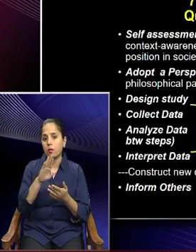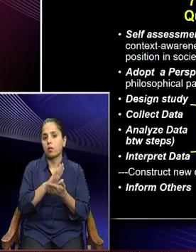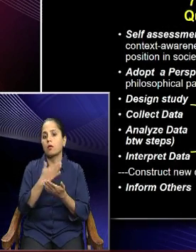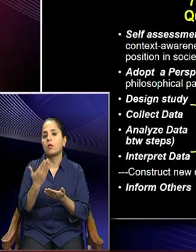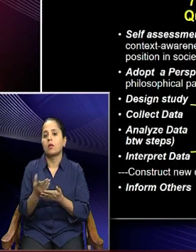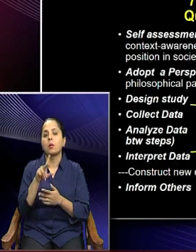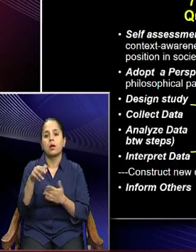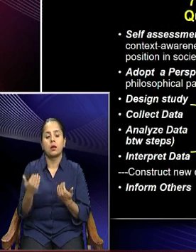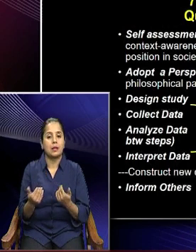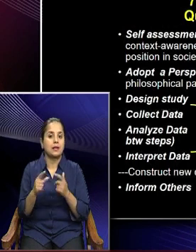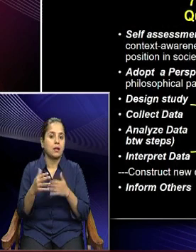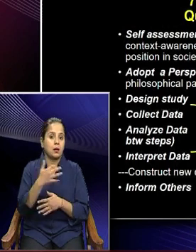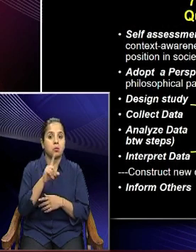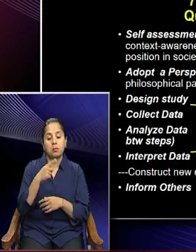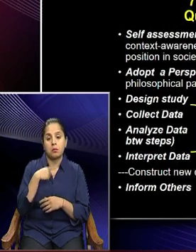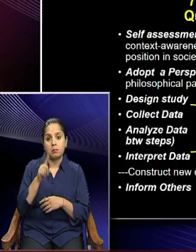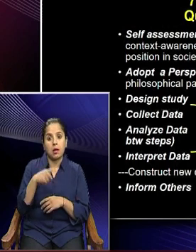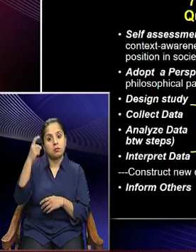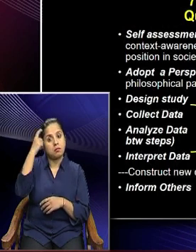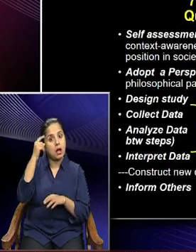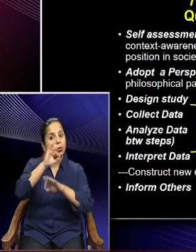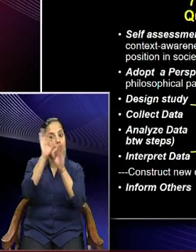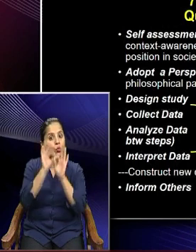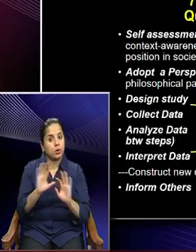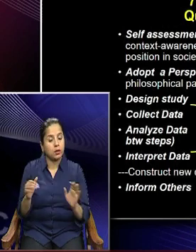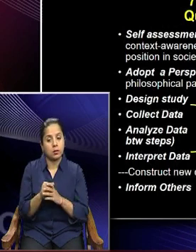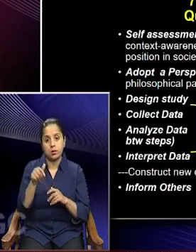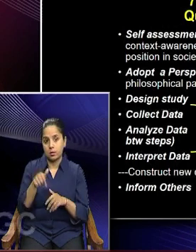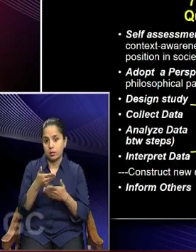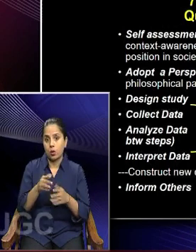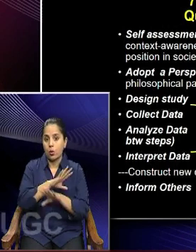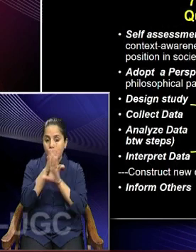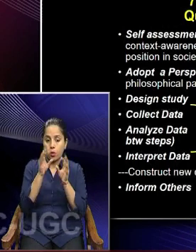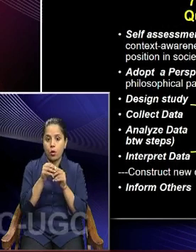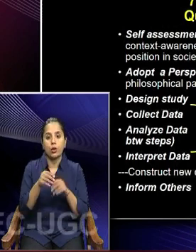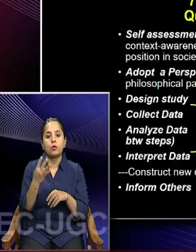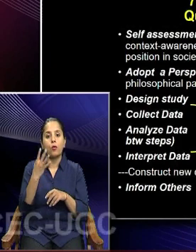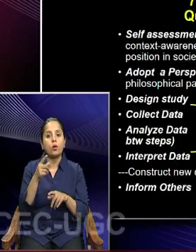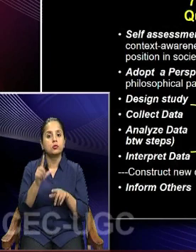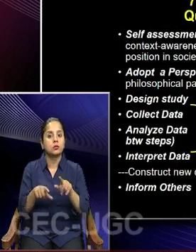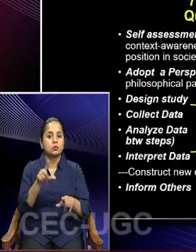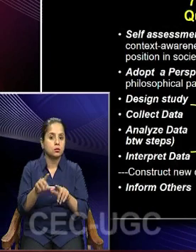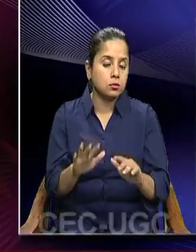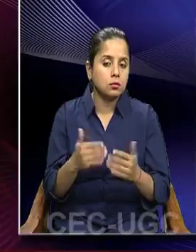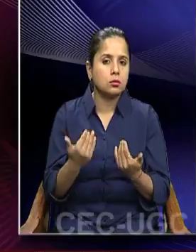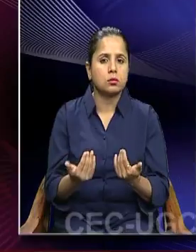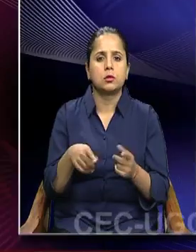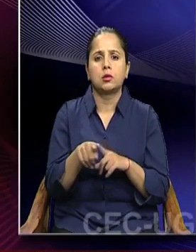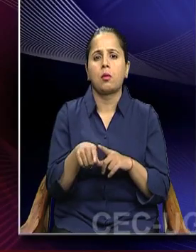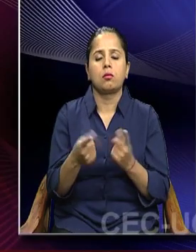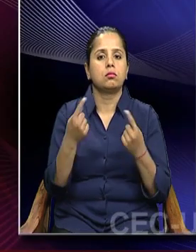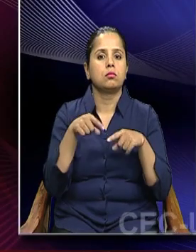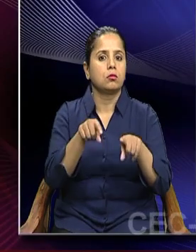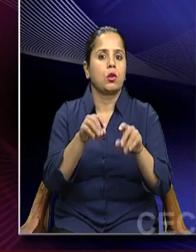data. However, we must keep in mind that here all these 4 steps are not like in a